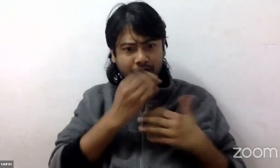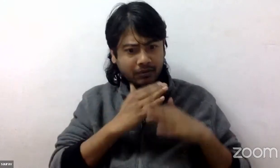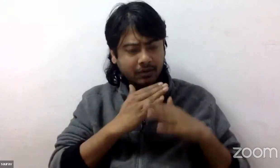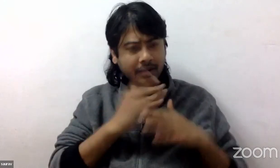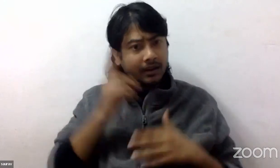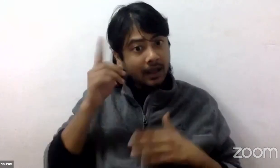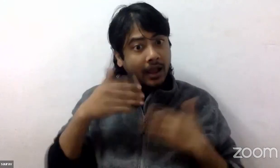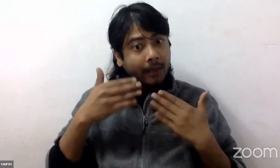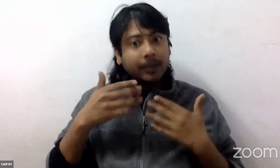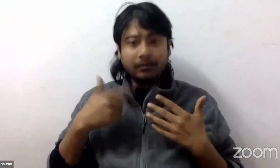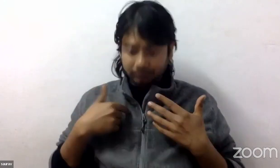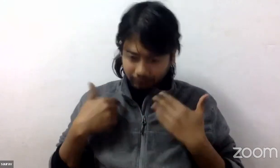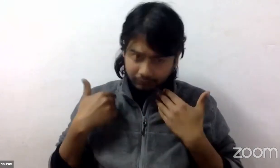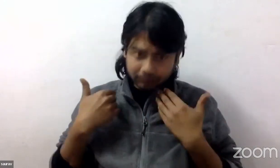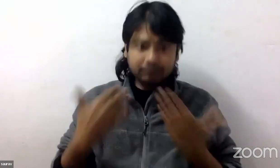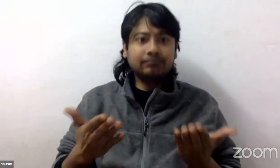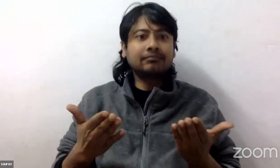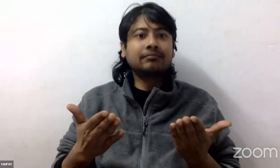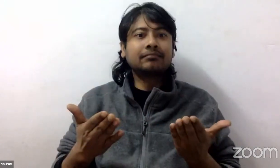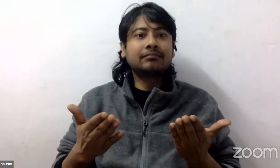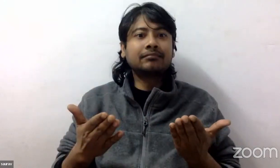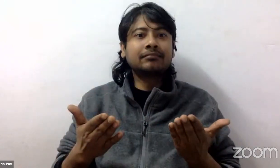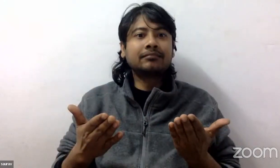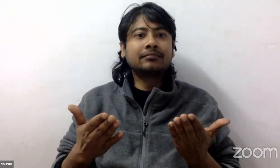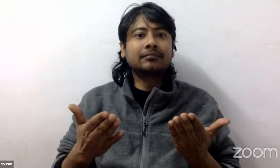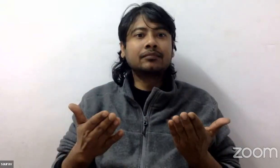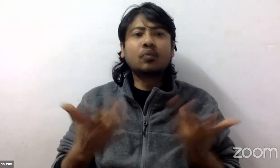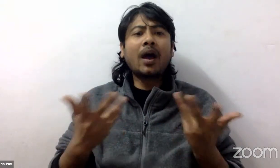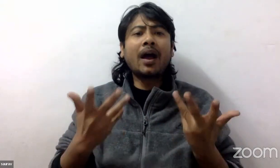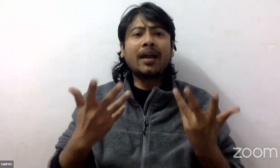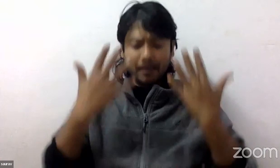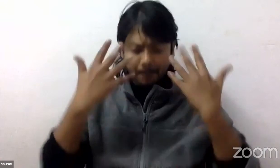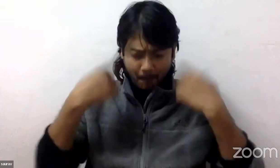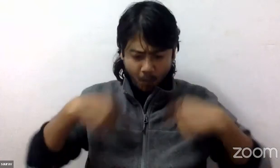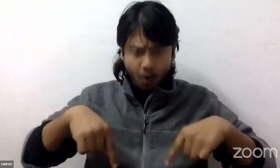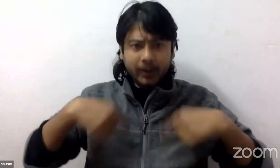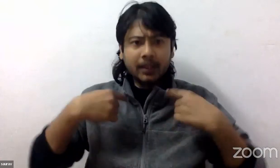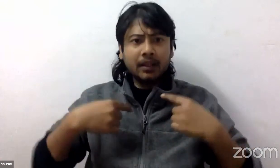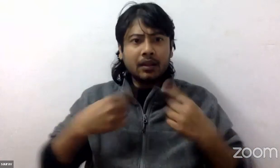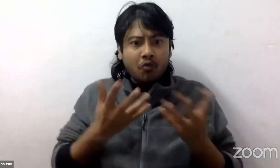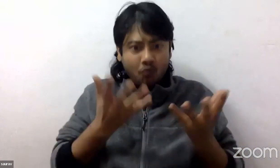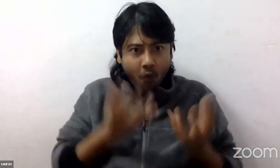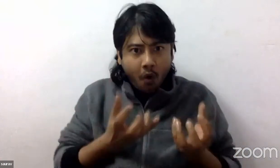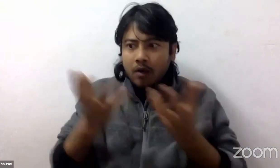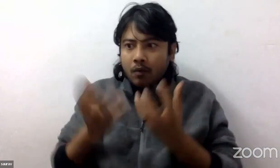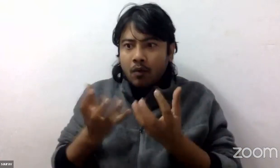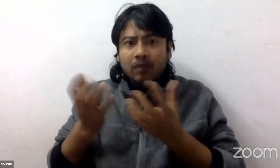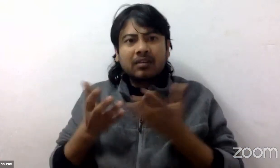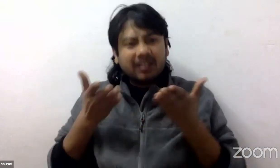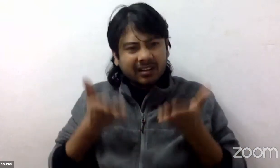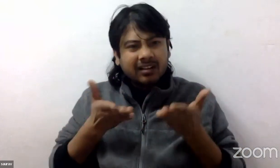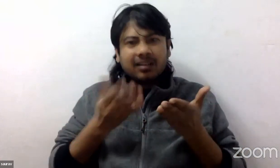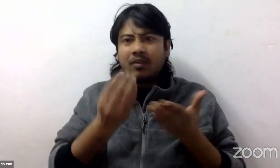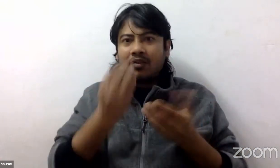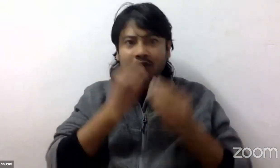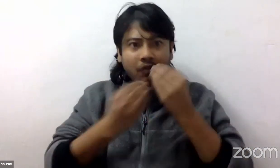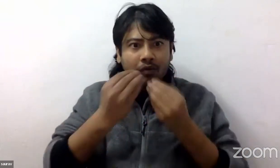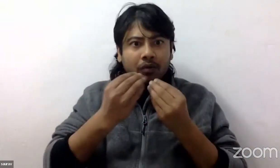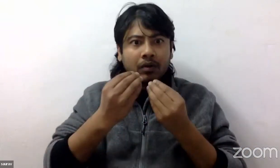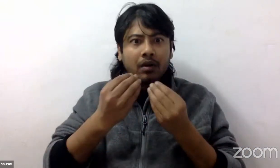our bhakti. We should increase chanting. We should read if we can. If we can read books, we should try to read some books about